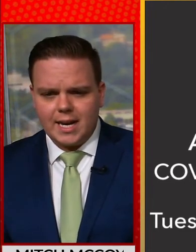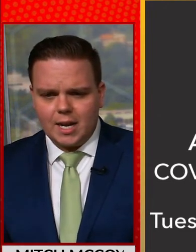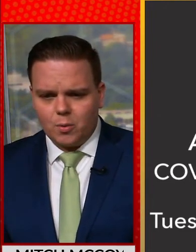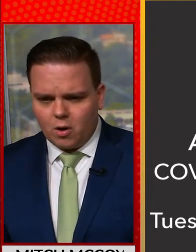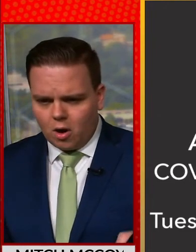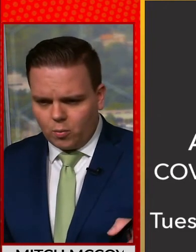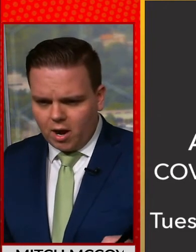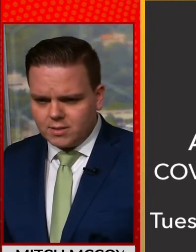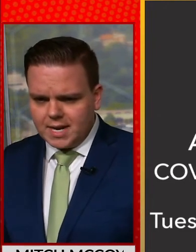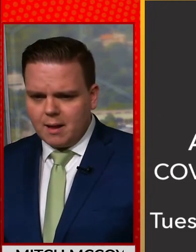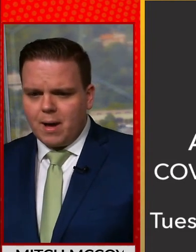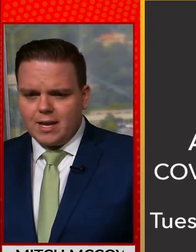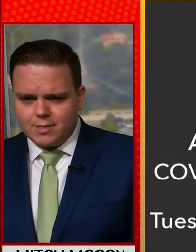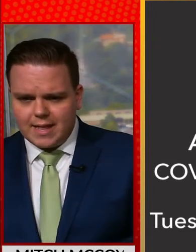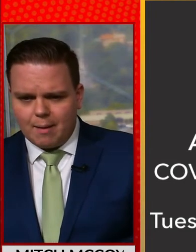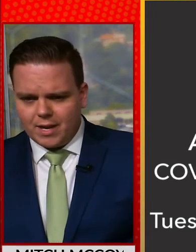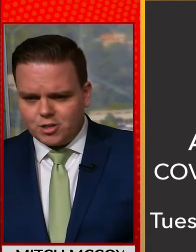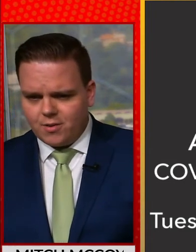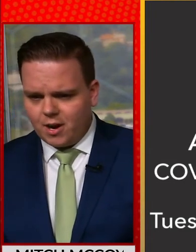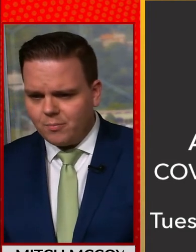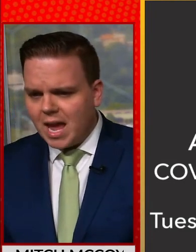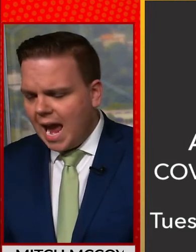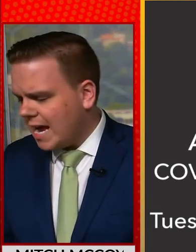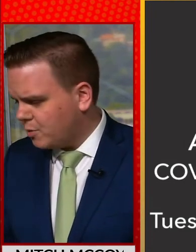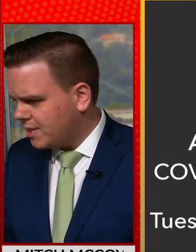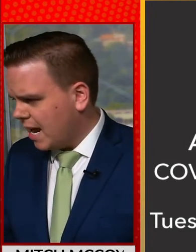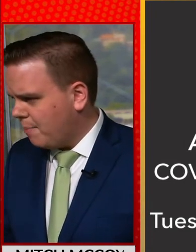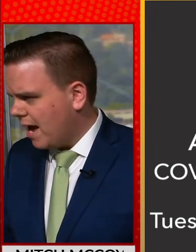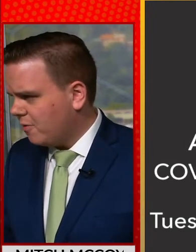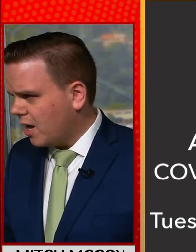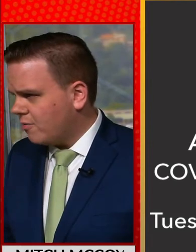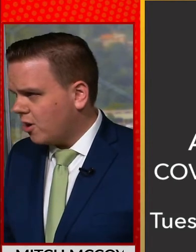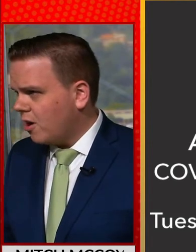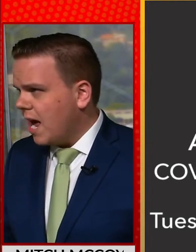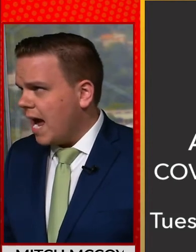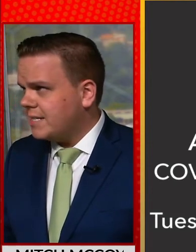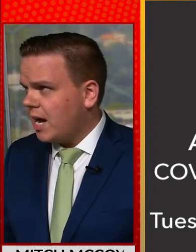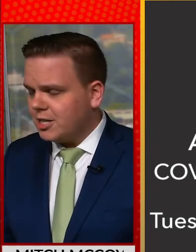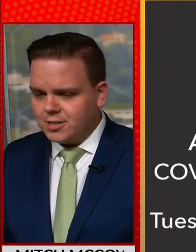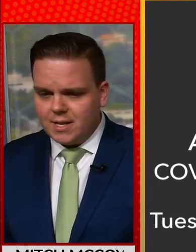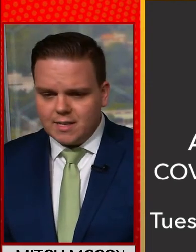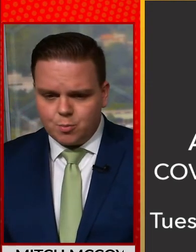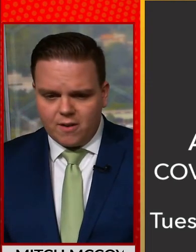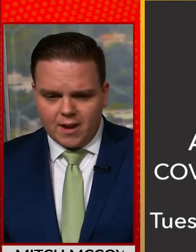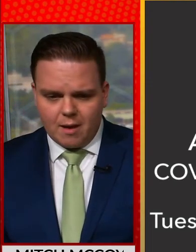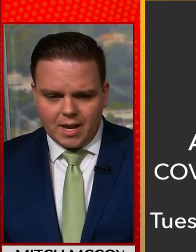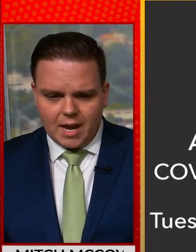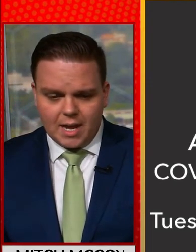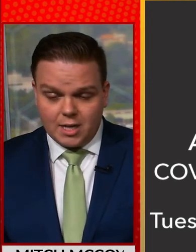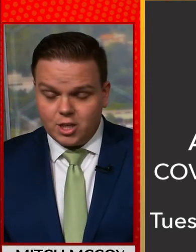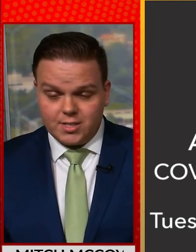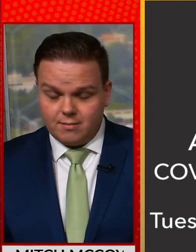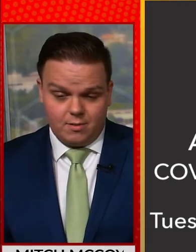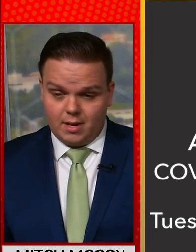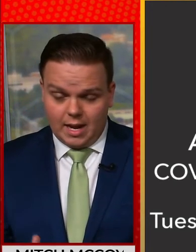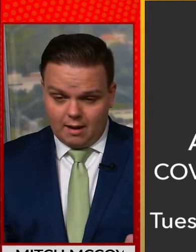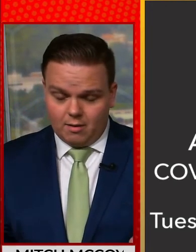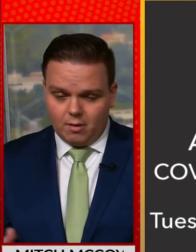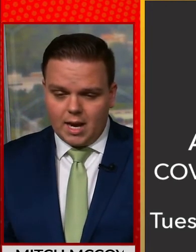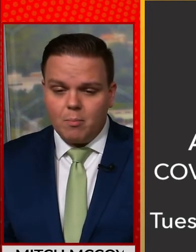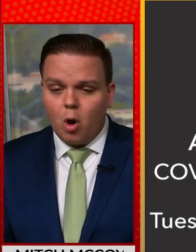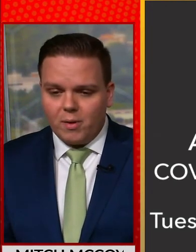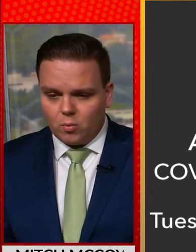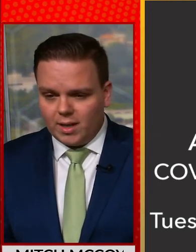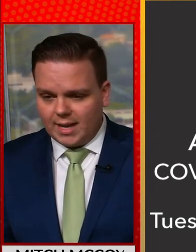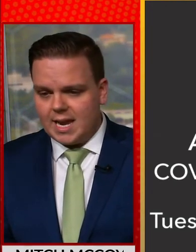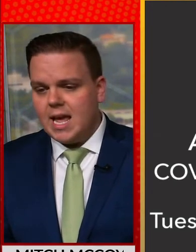increase in any regard. We are standing by. You see that picture there as we stand by for Governor Asa Hutchinson. This briefing coming in just